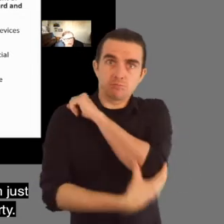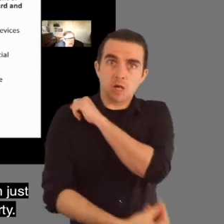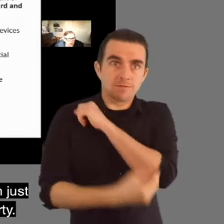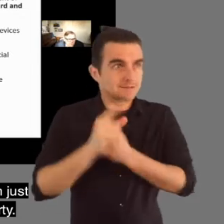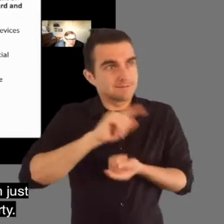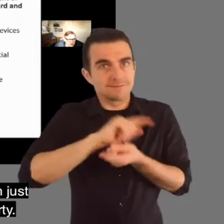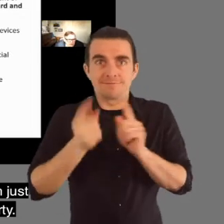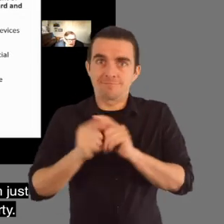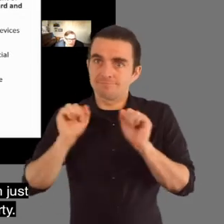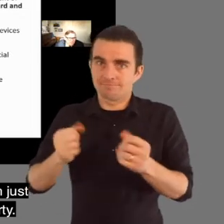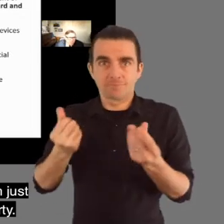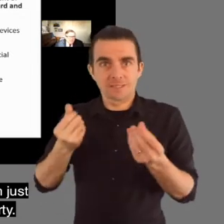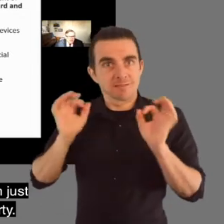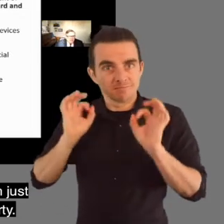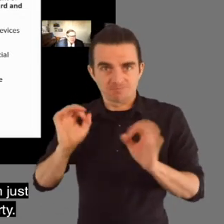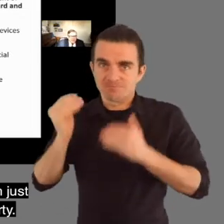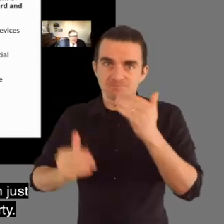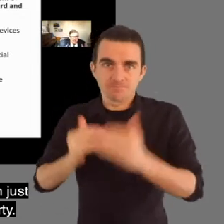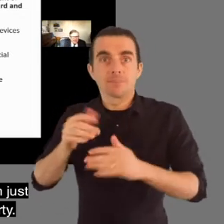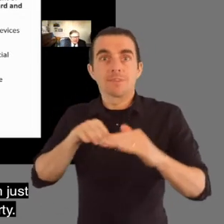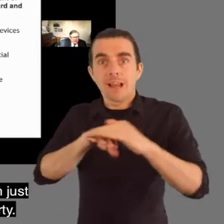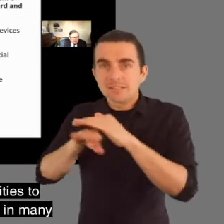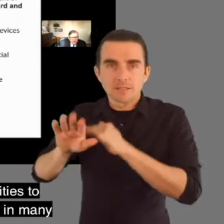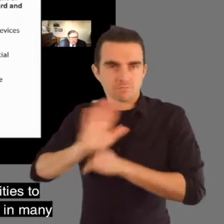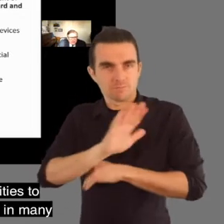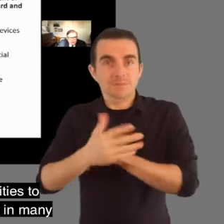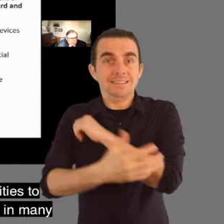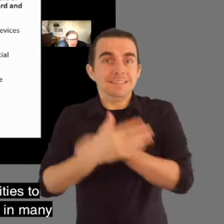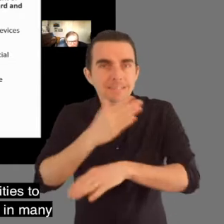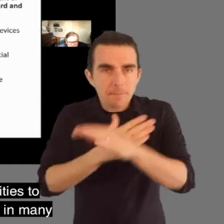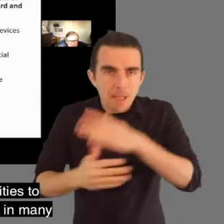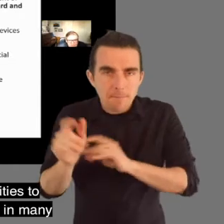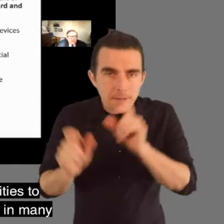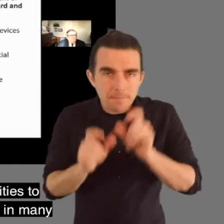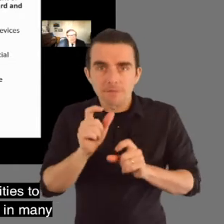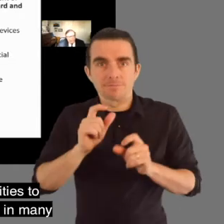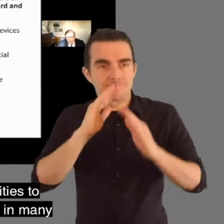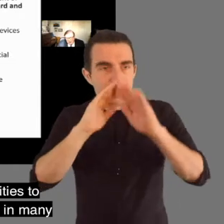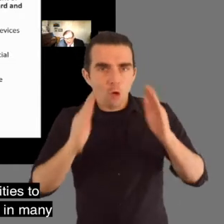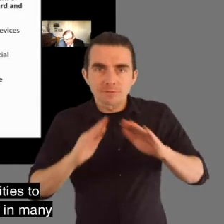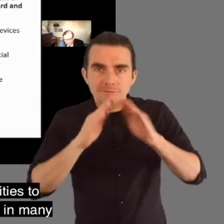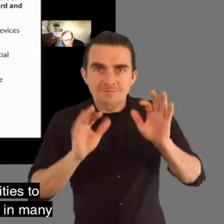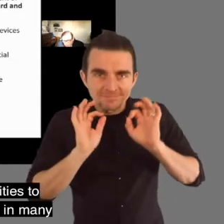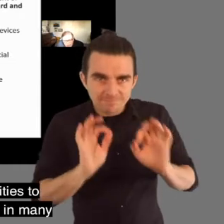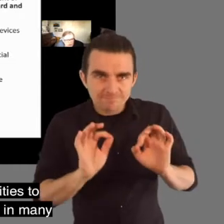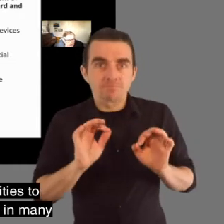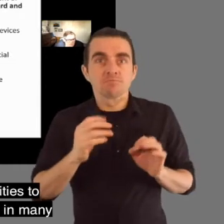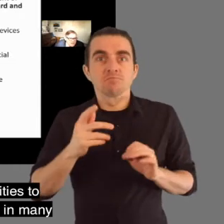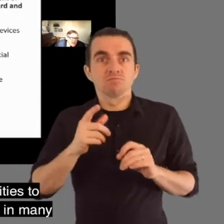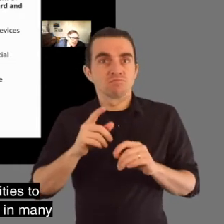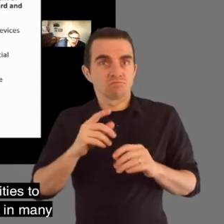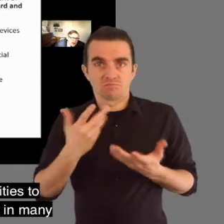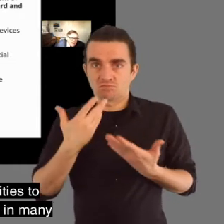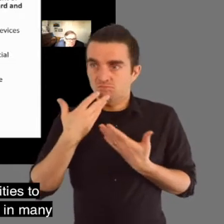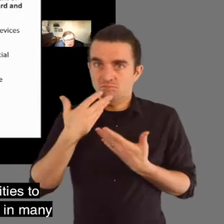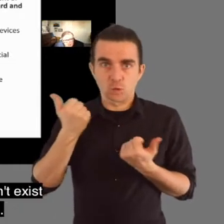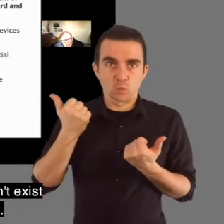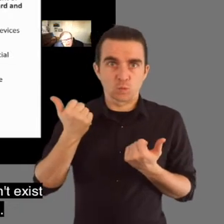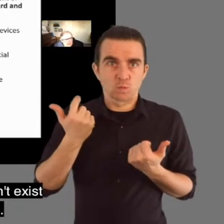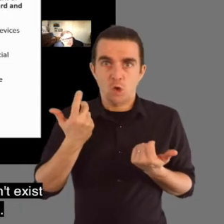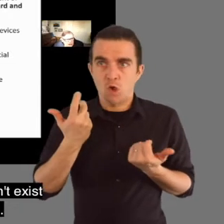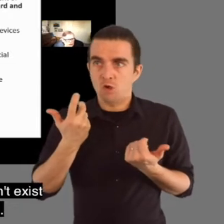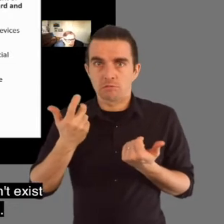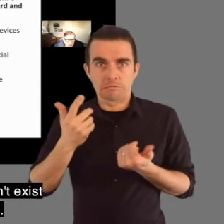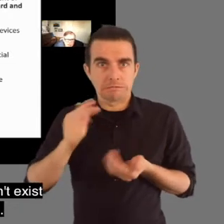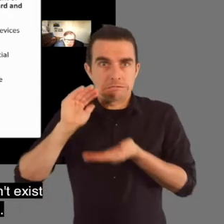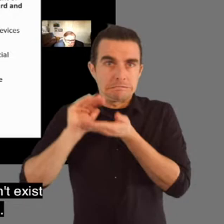just helping people out of poverty. Access by persons with disabilities to public housing programs. And in many